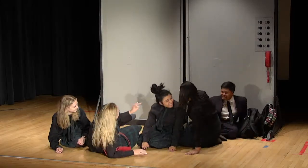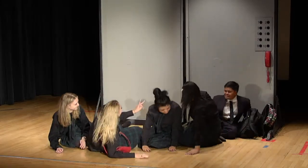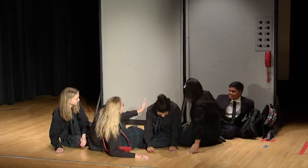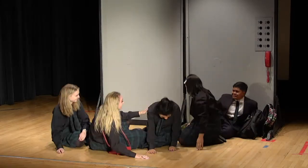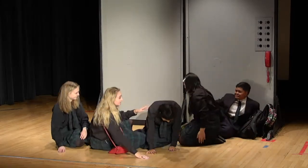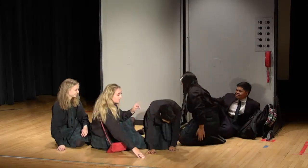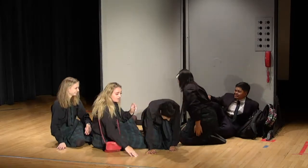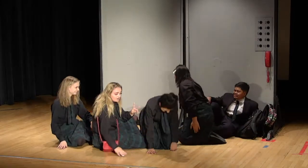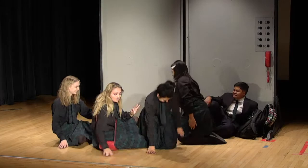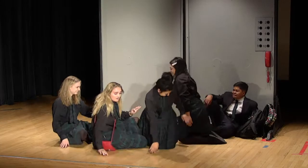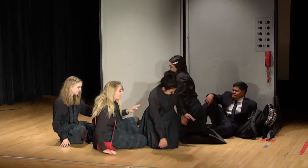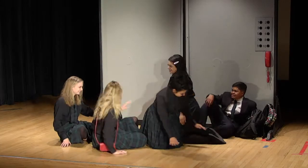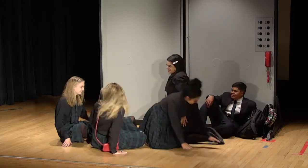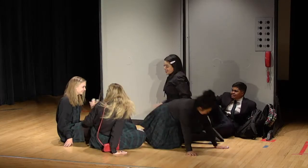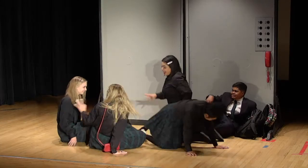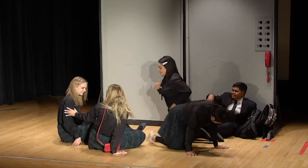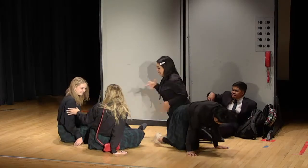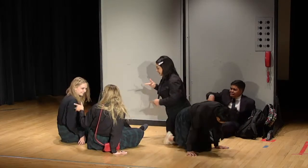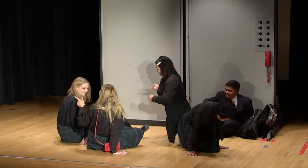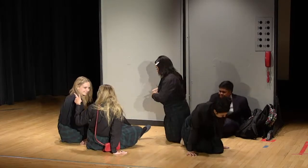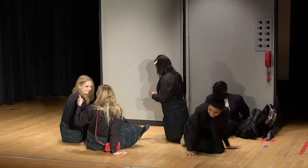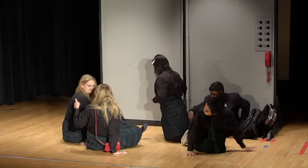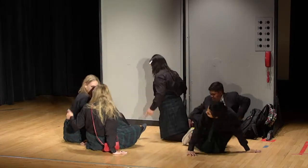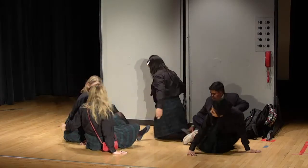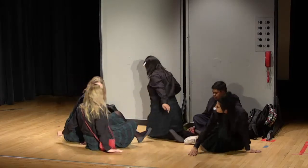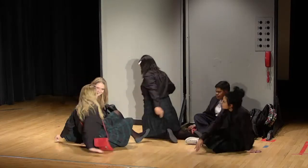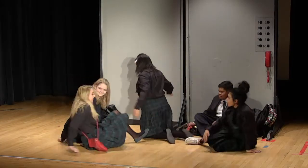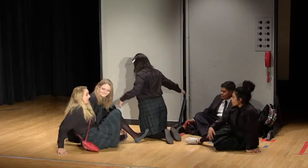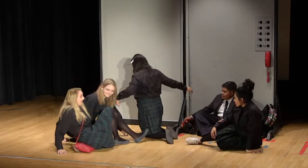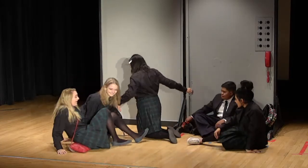laugh. Okay.